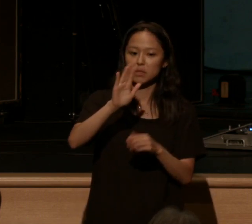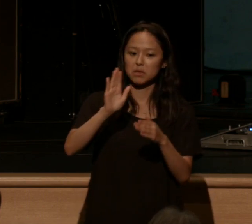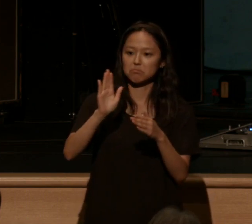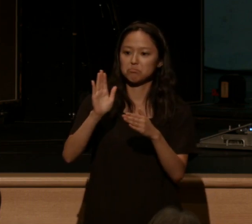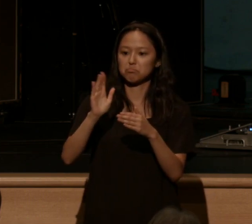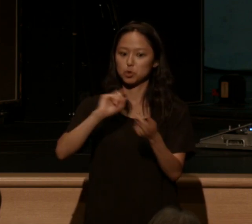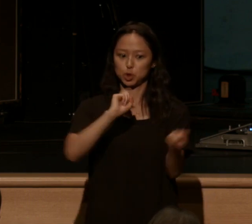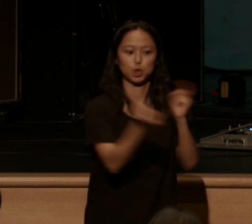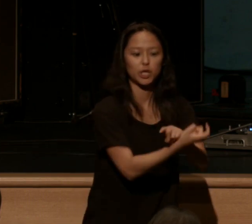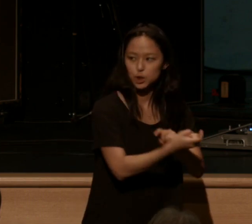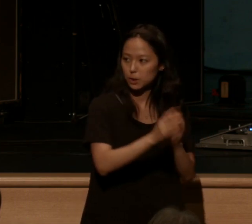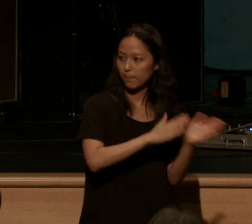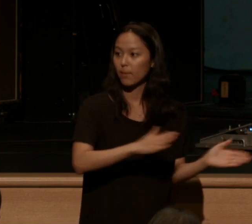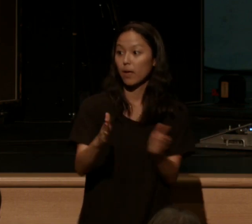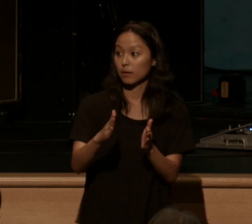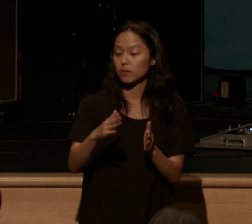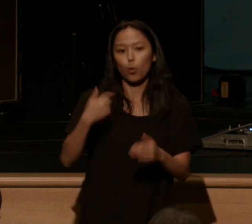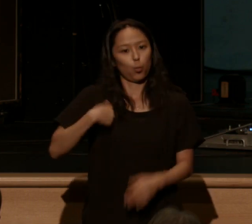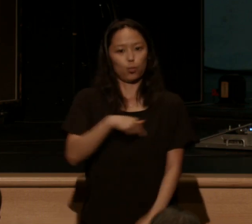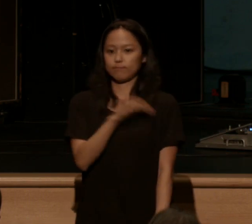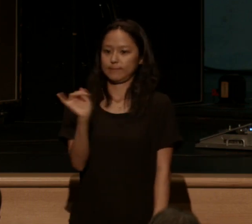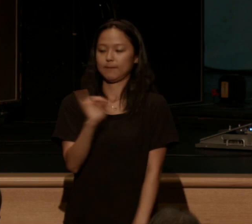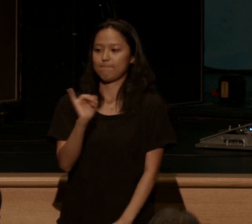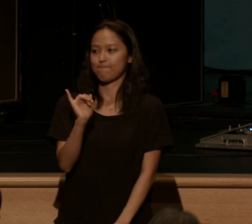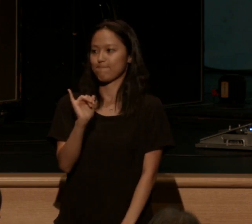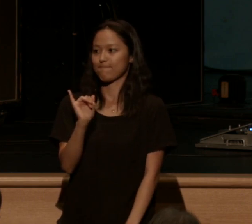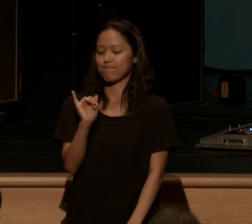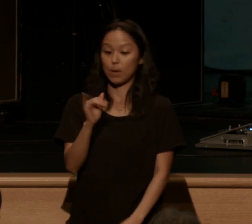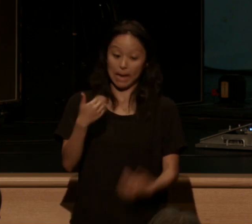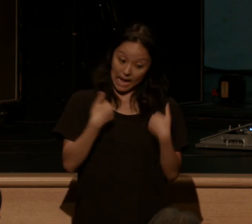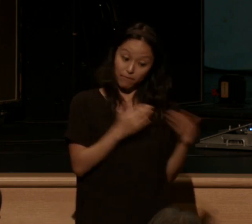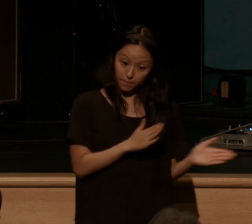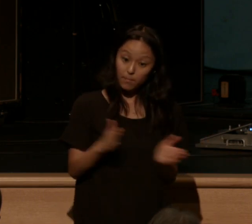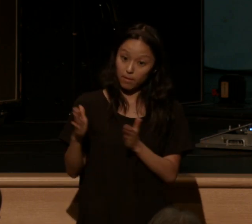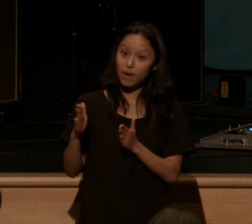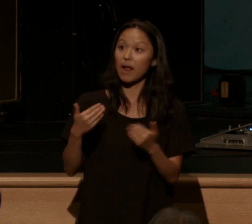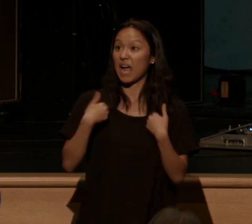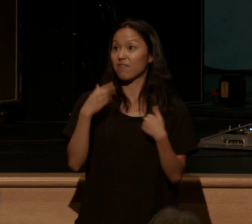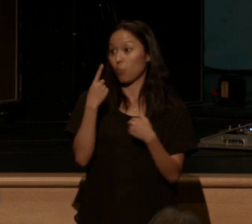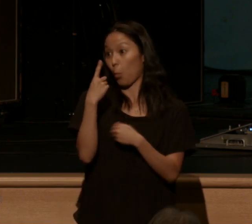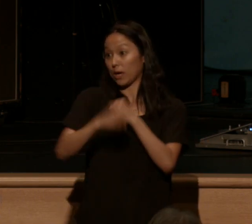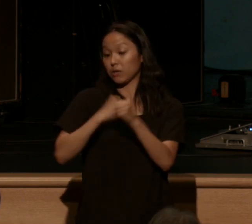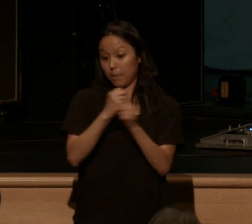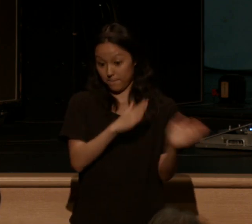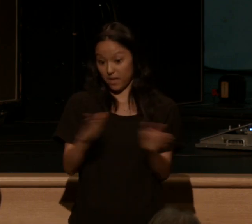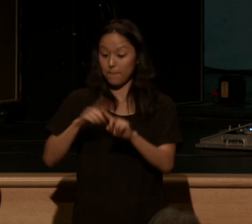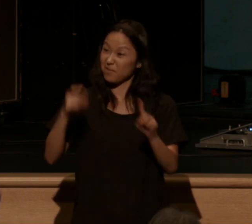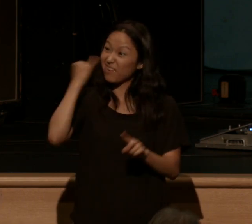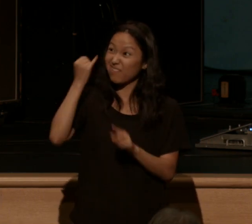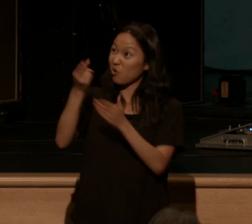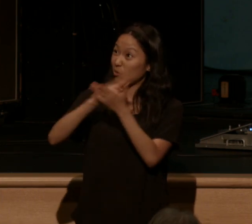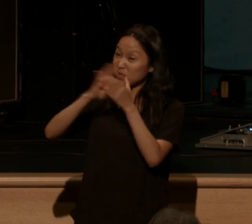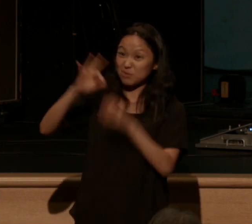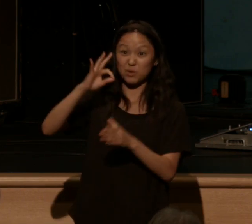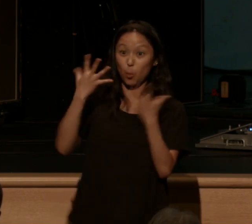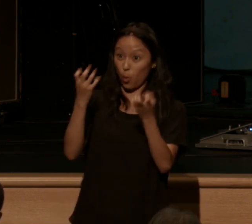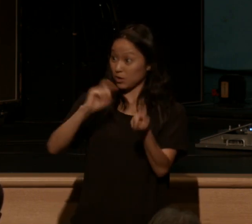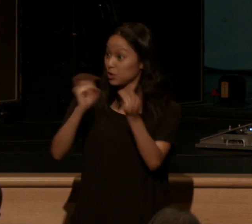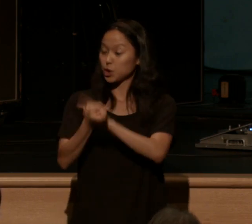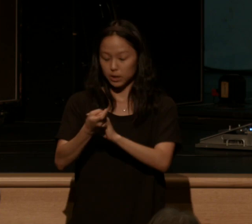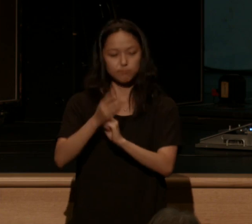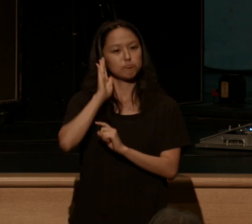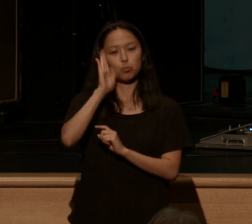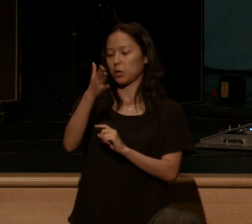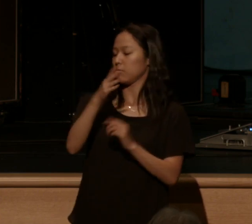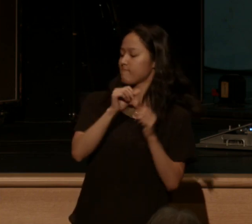elsewhere, and they did what the Holy, we're gonna do that too. So we have a plan. We've got a year kind of planned out this way, but if the Holy Spirit wants us to change, we will change and we